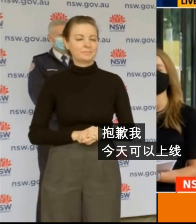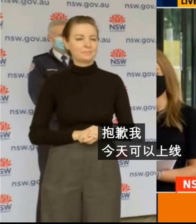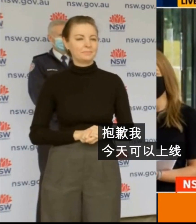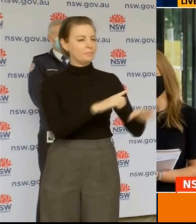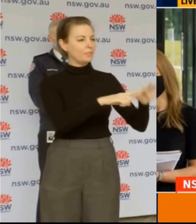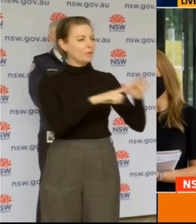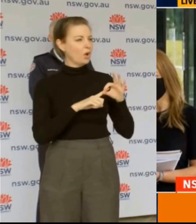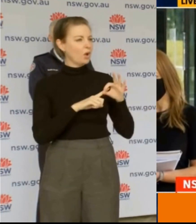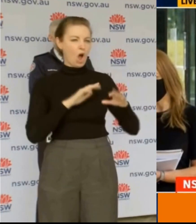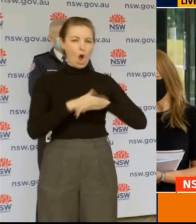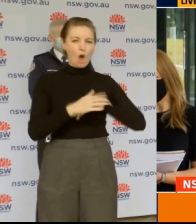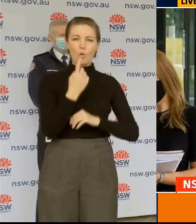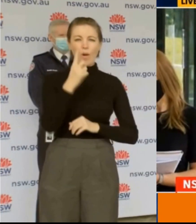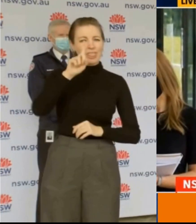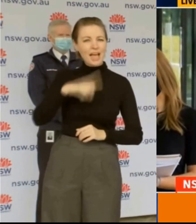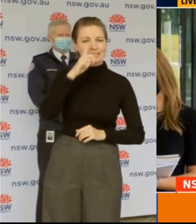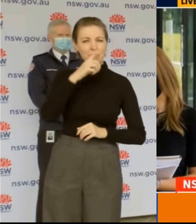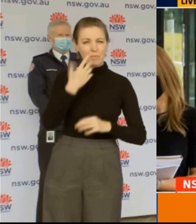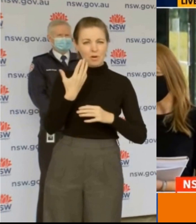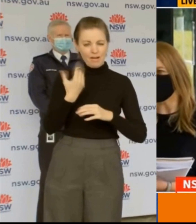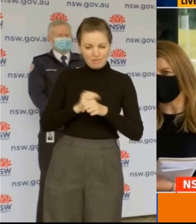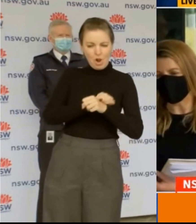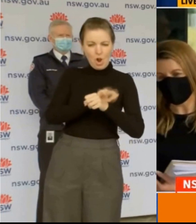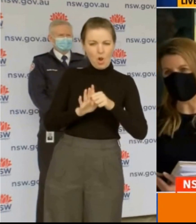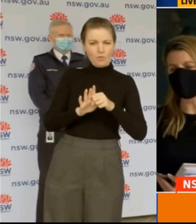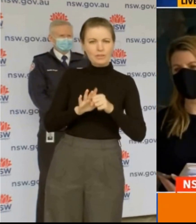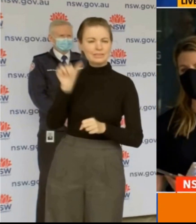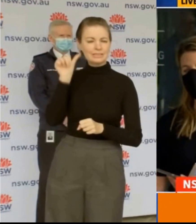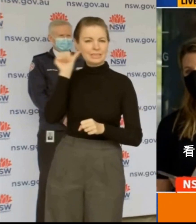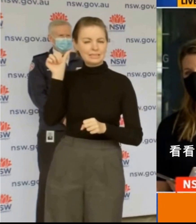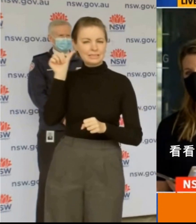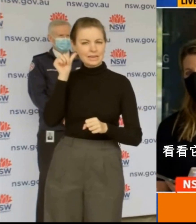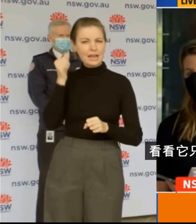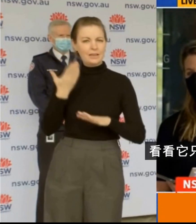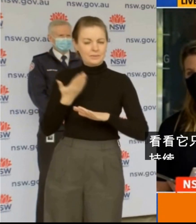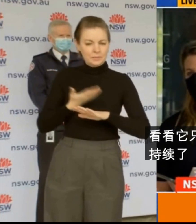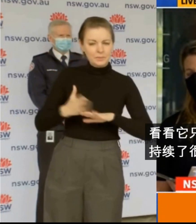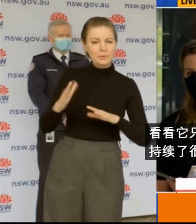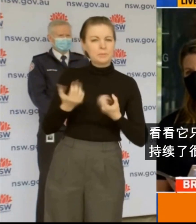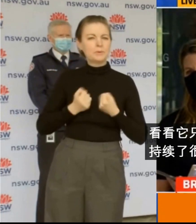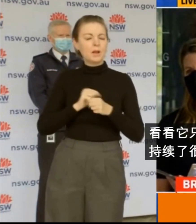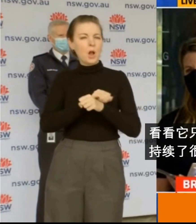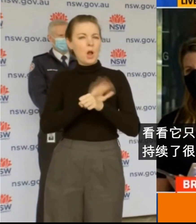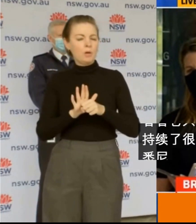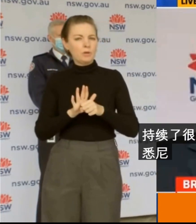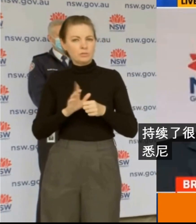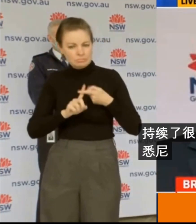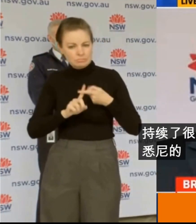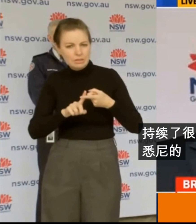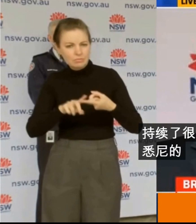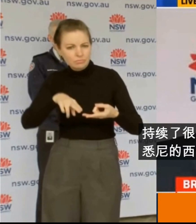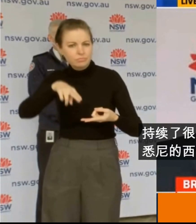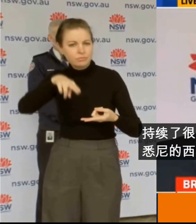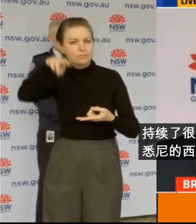significant. Are we still seeing transmission in homes or is it now workplaces where it's... Look, it's just continuing as it has been for quite some time, particularly in the